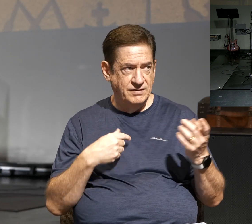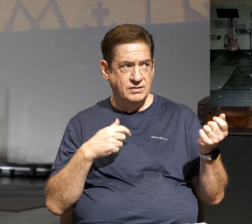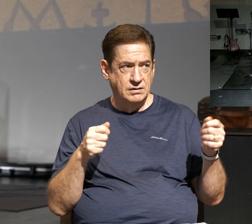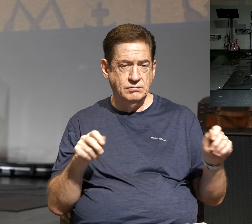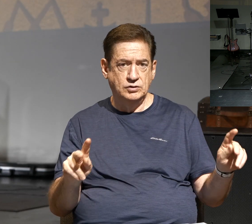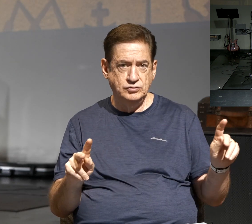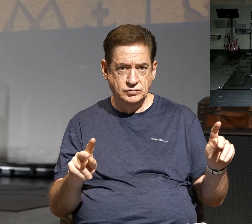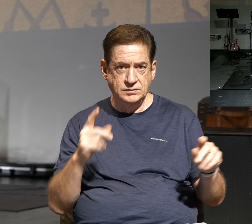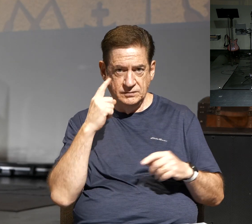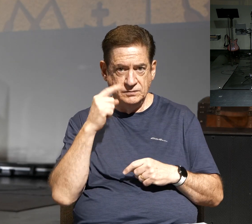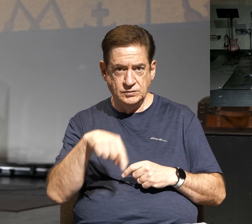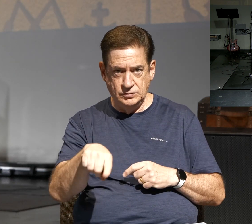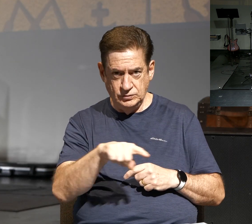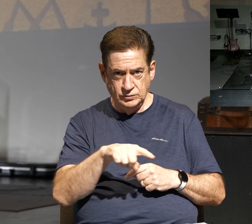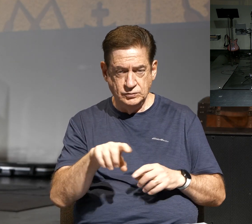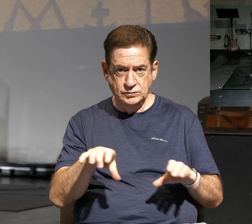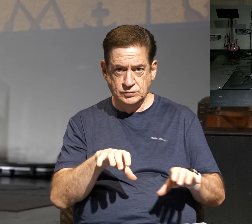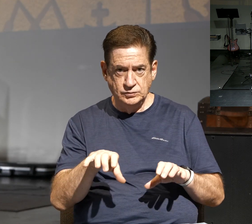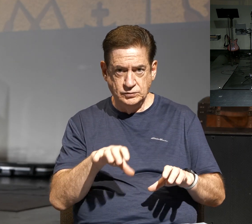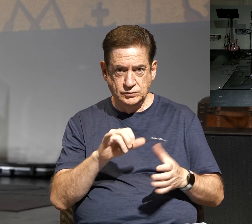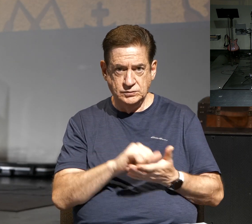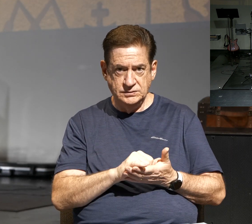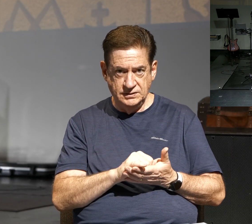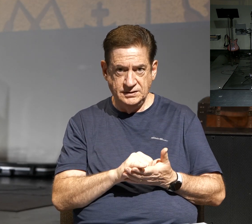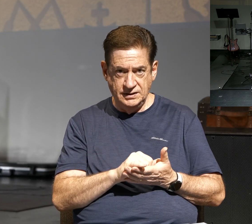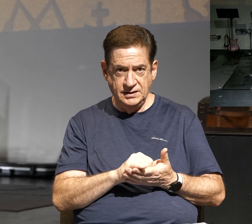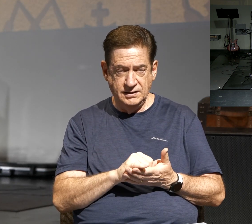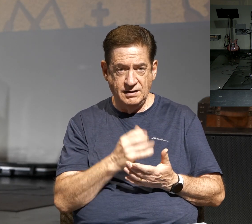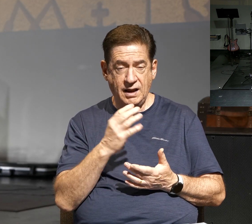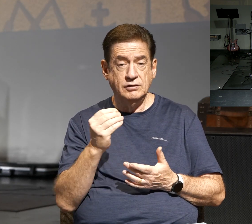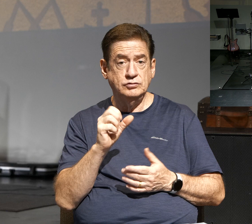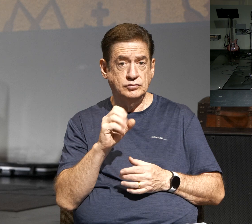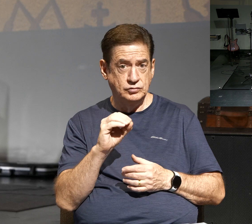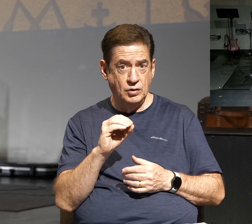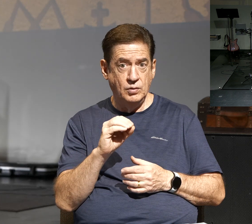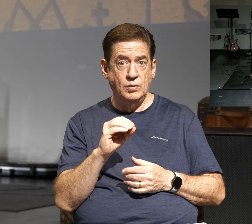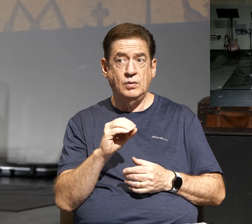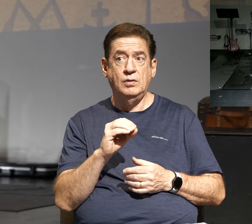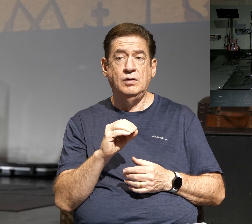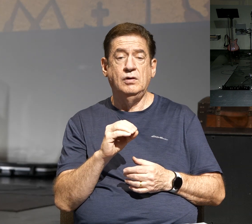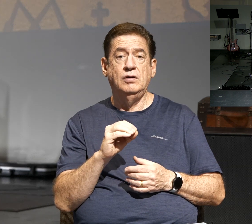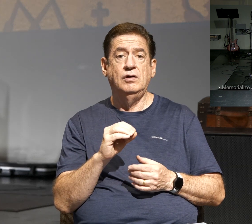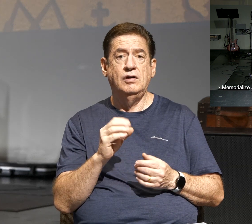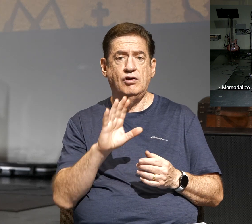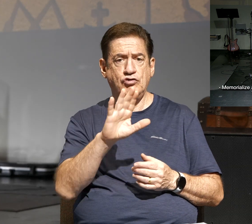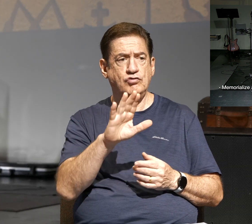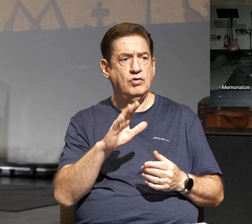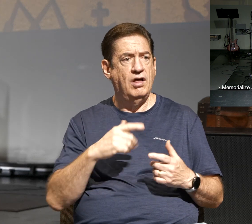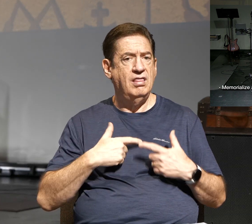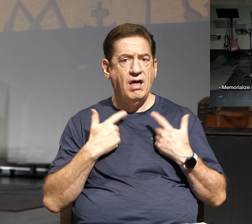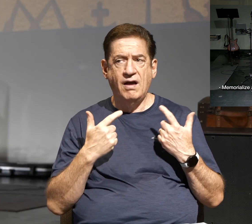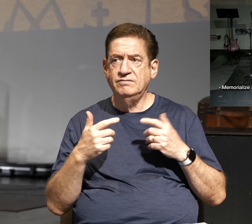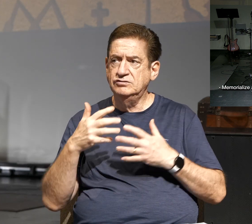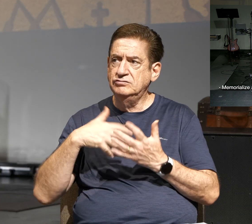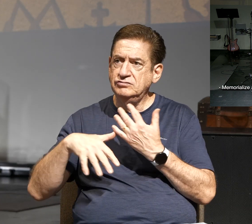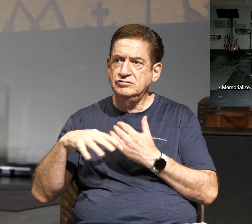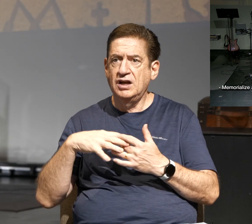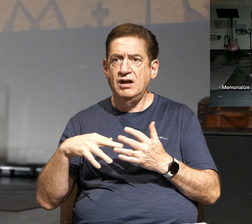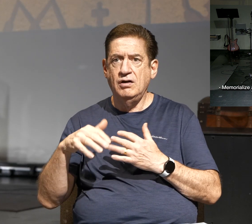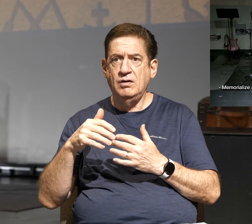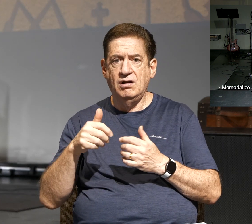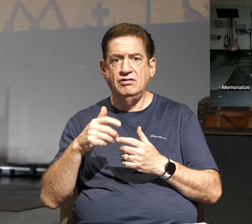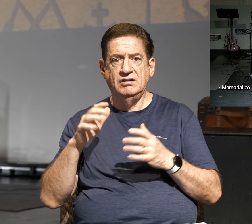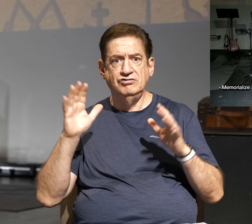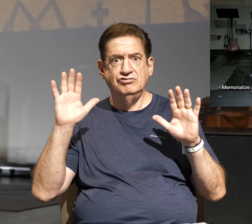opportunity for you to do that. And so memorialize and share with others the great acts of God in your